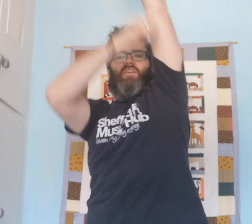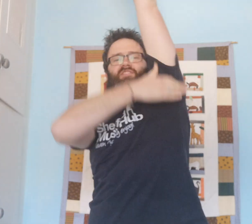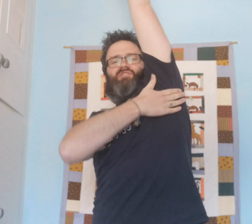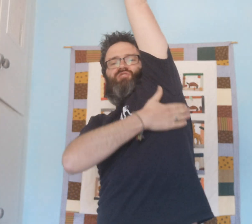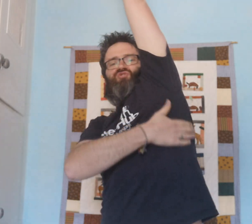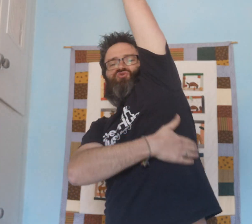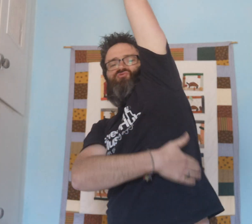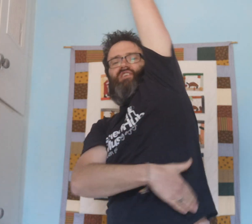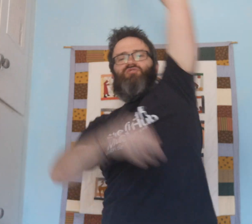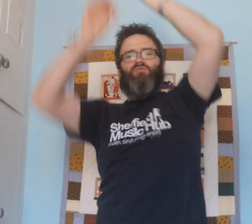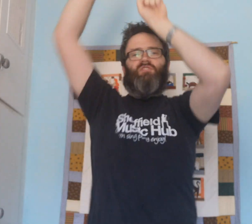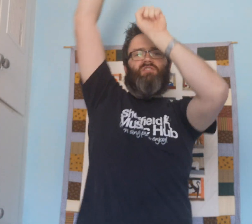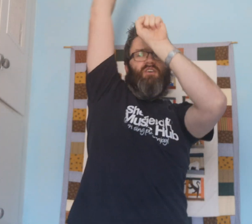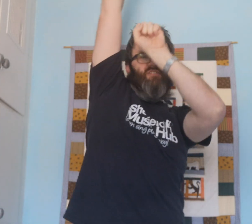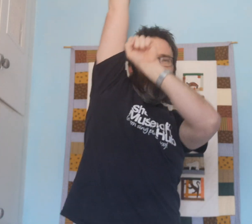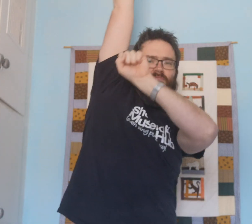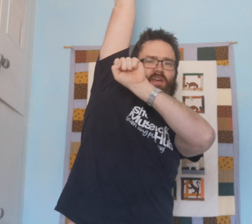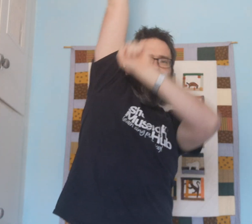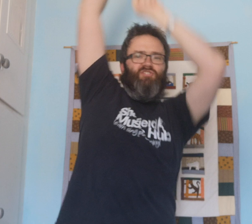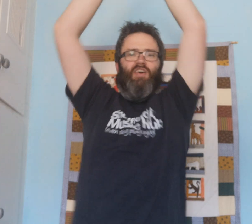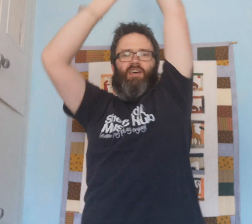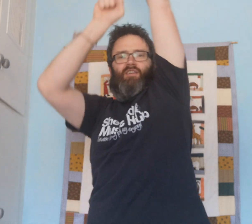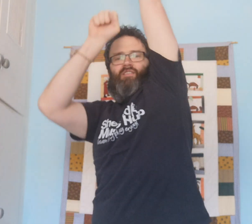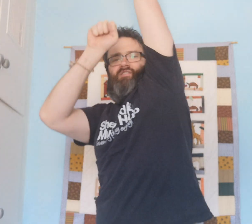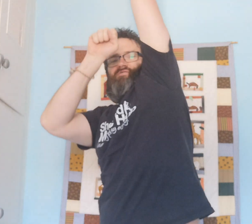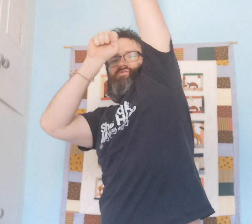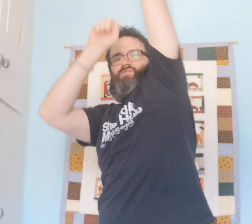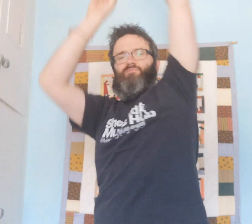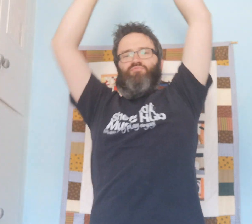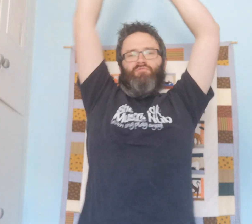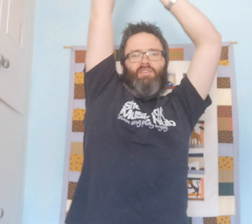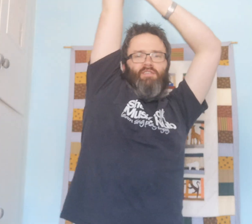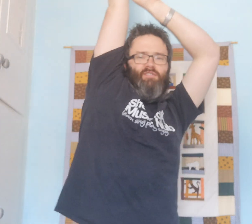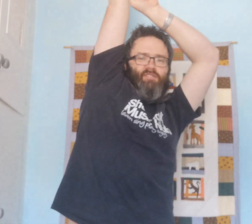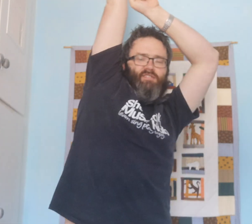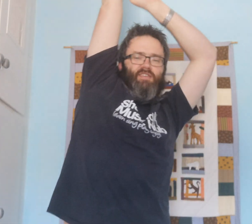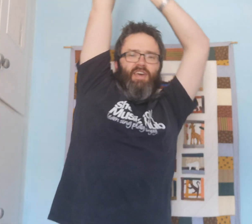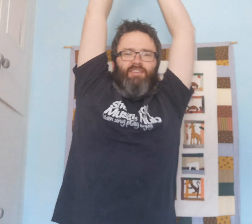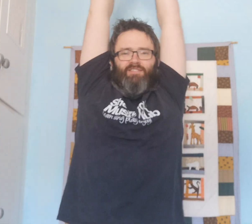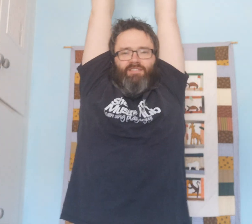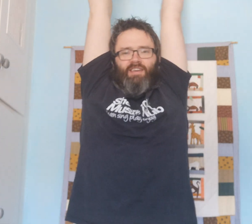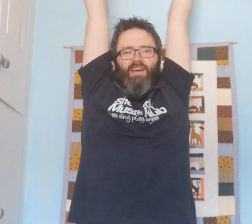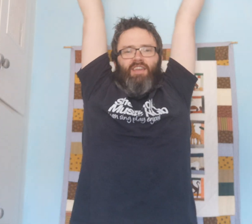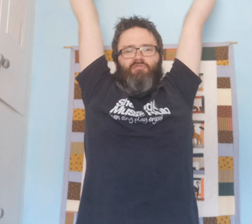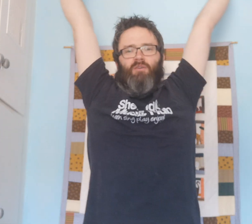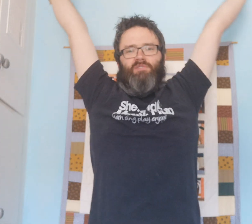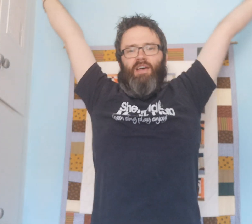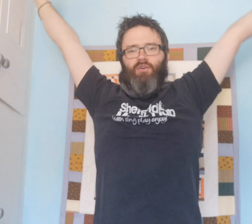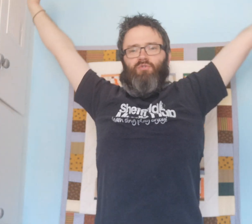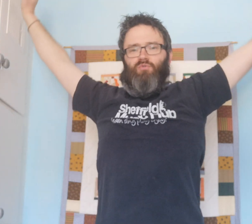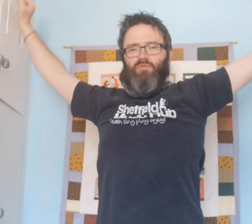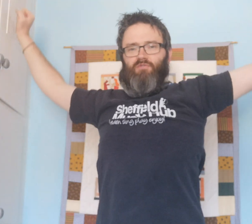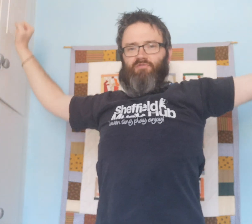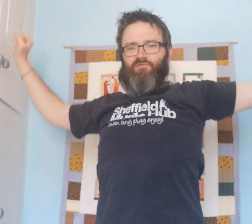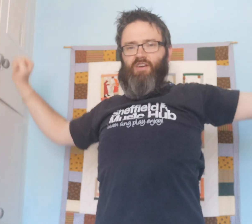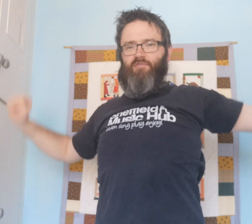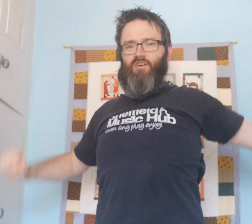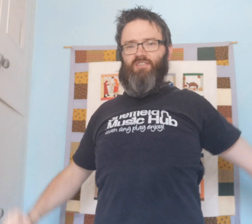is to stretch through the side of the rib cage there. Brilliant. Excellent. And your arms down. Very nice. Let's get